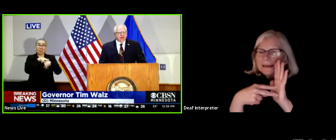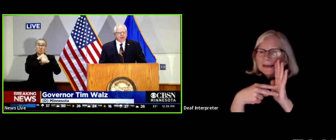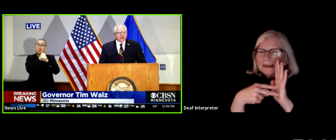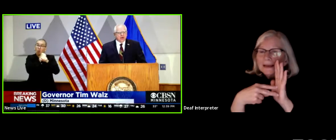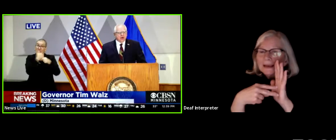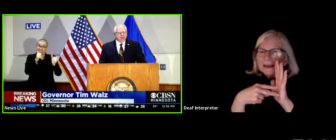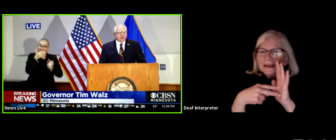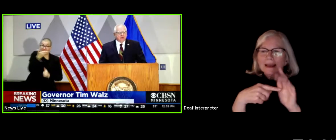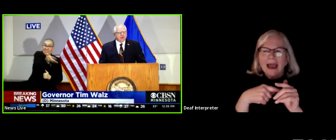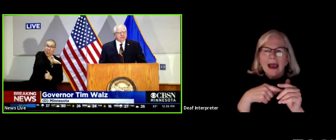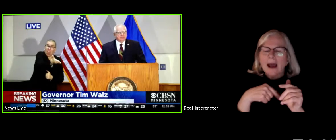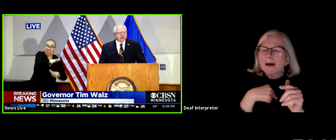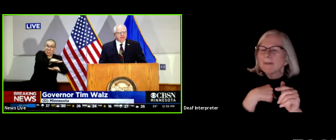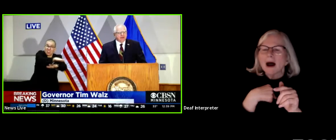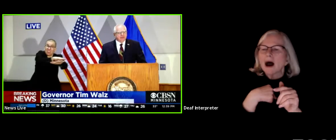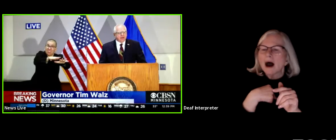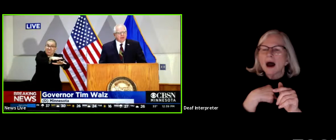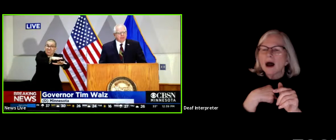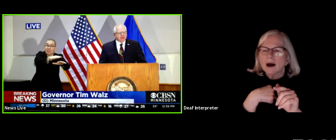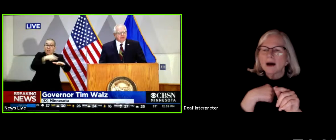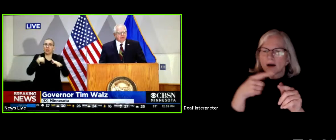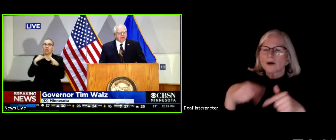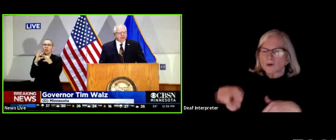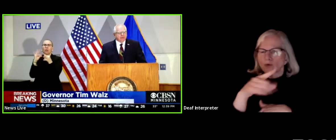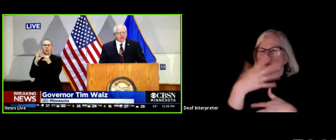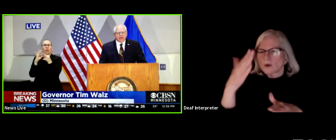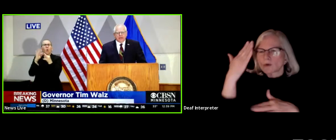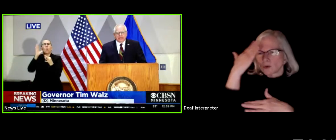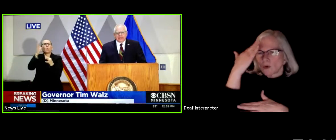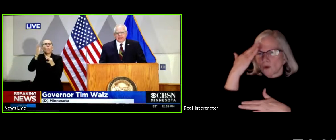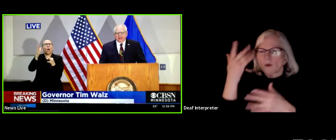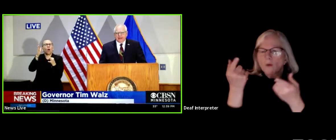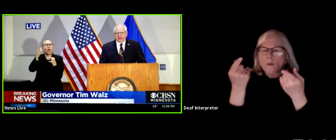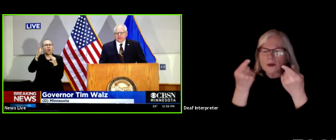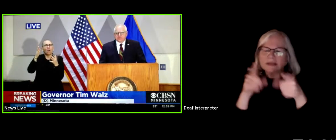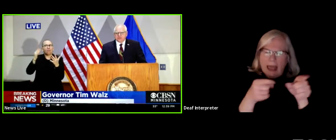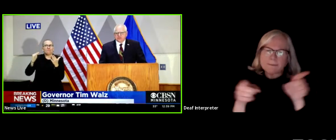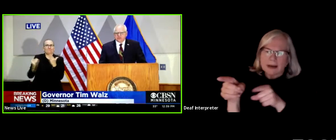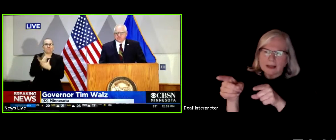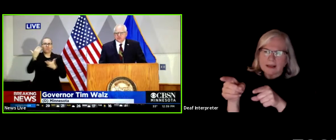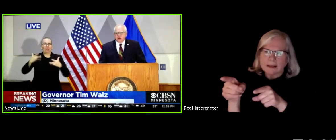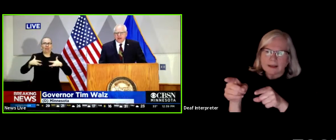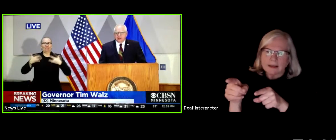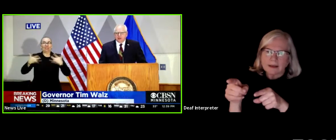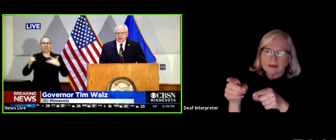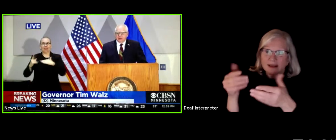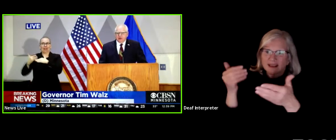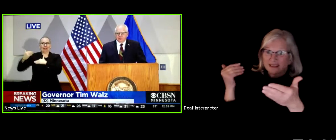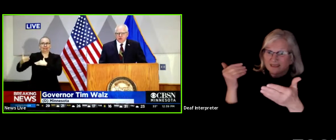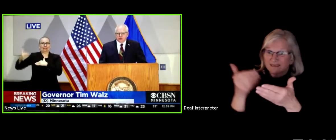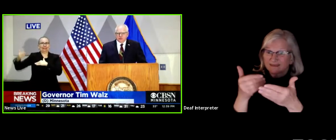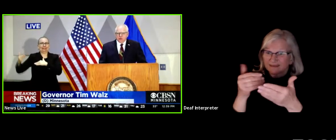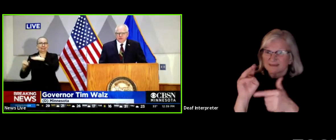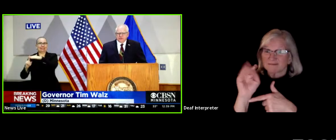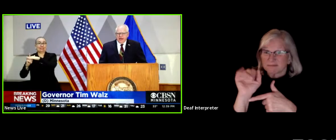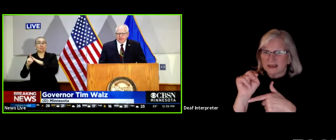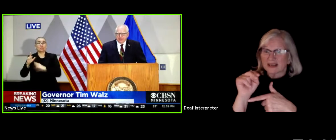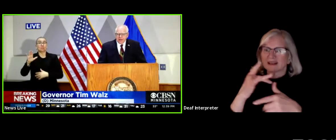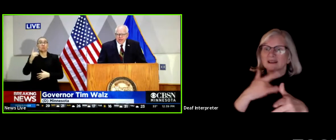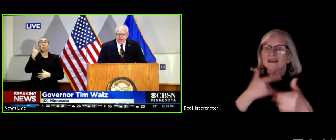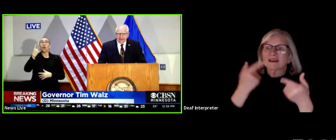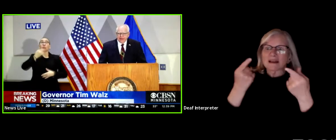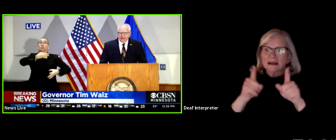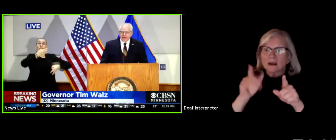they don't already know. There's going to be some big events come up this year in Minnesota, and not least is the trial of George Floyd's